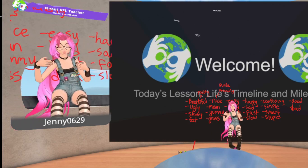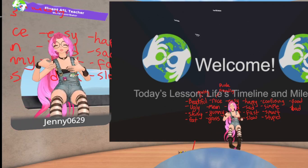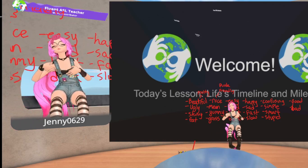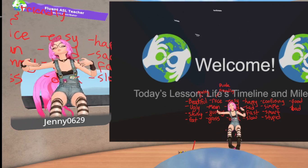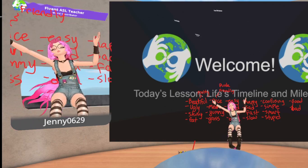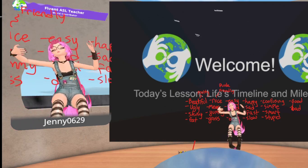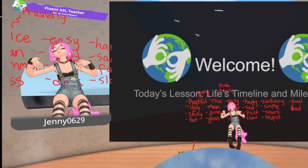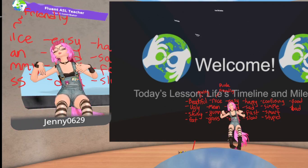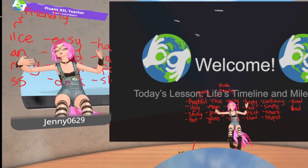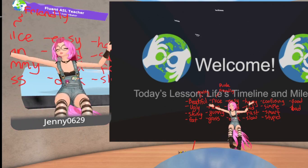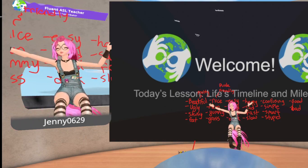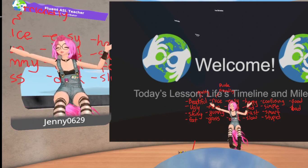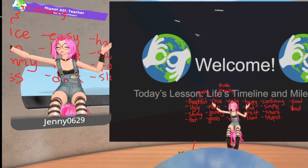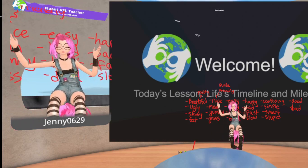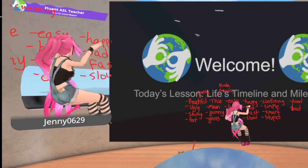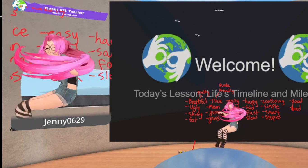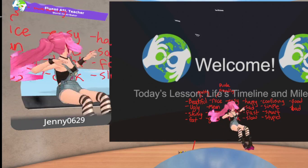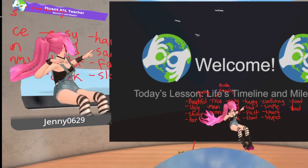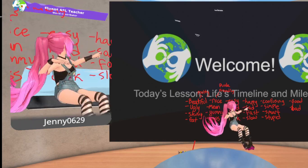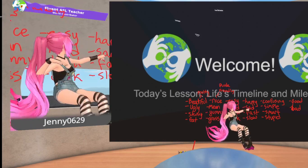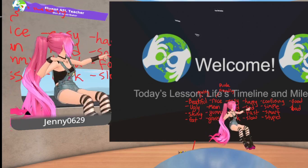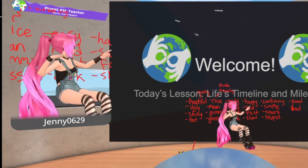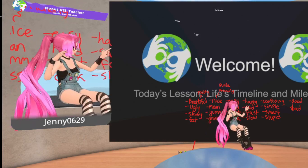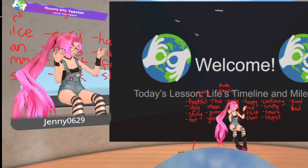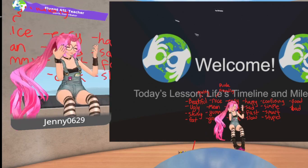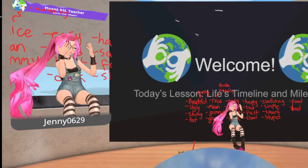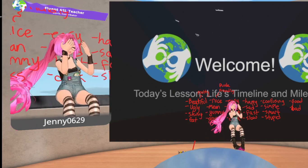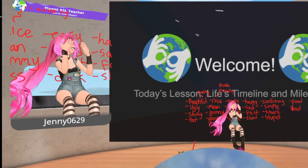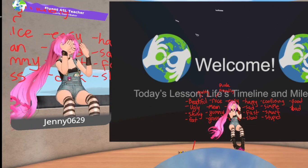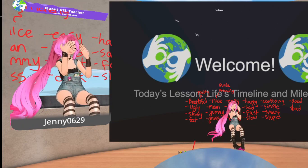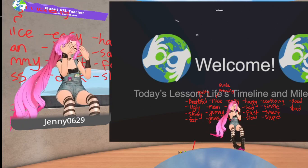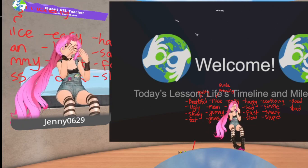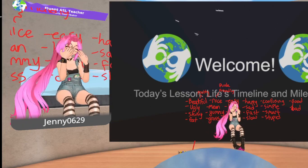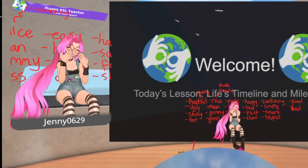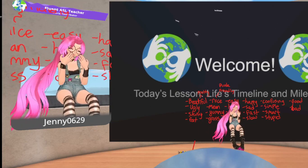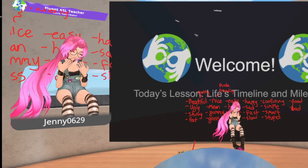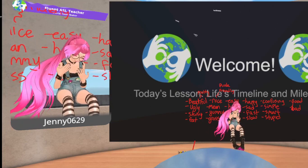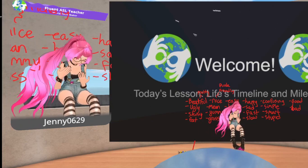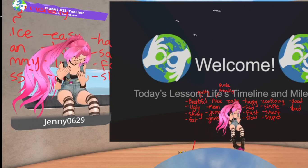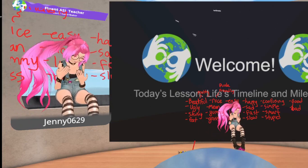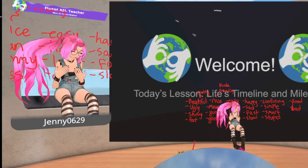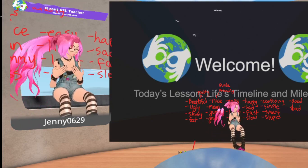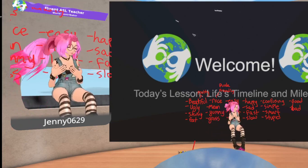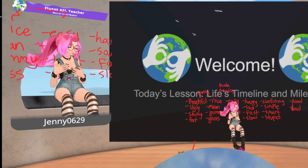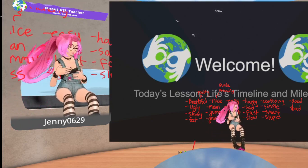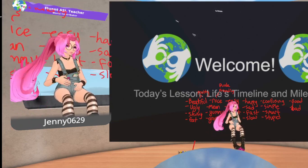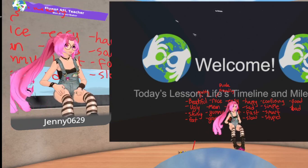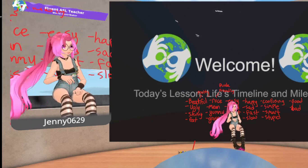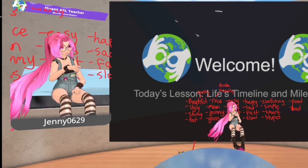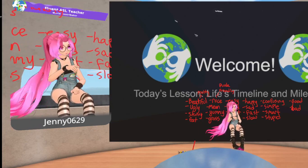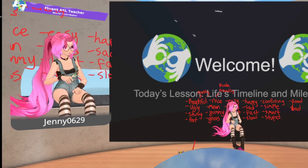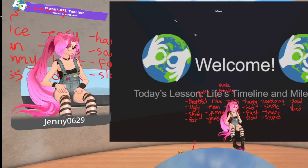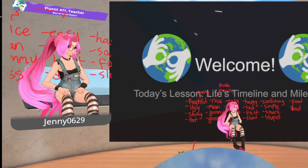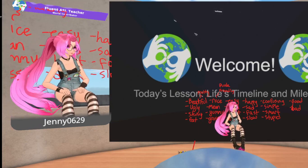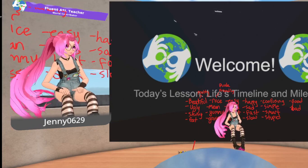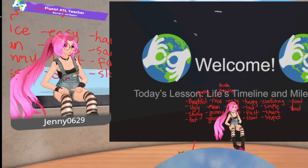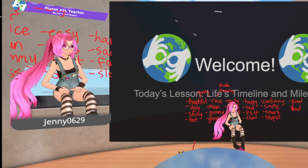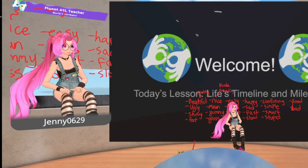happy you are. I was so happy. Or if you're saying how sad you were, you were really sad, and you could really lean into it.